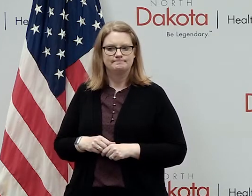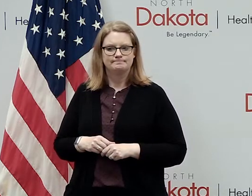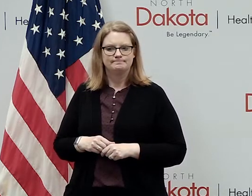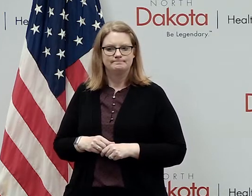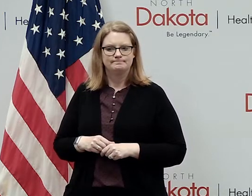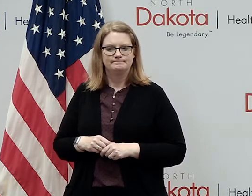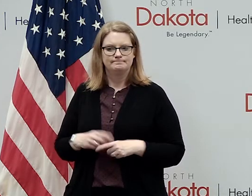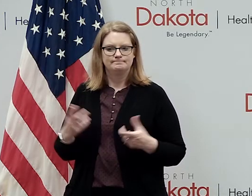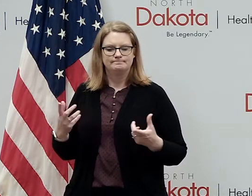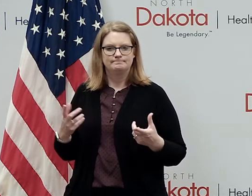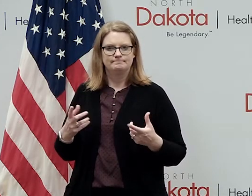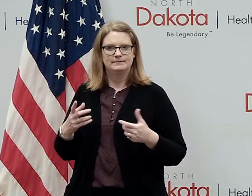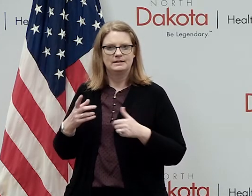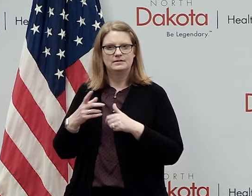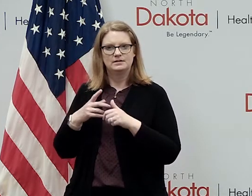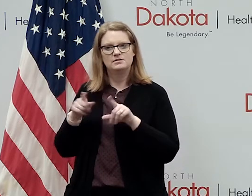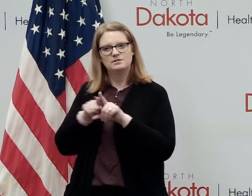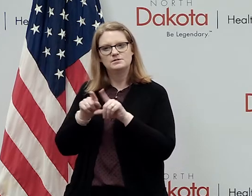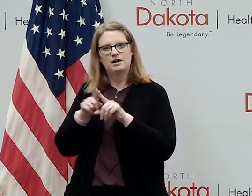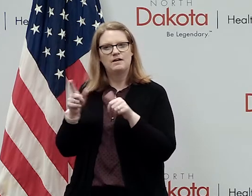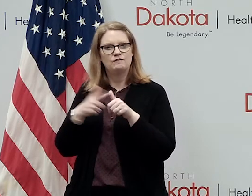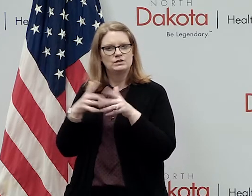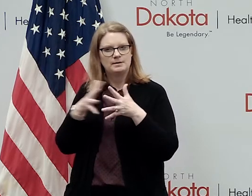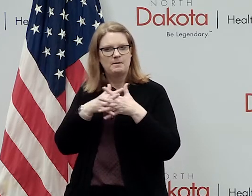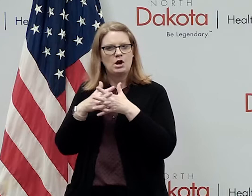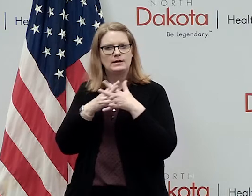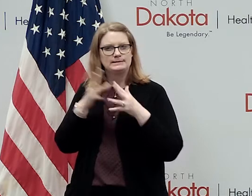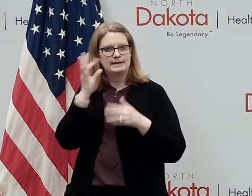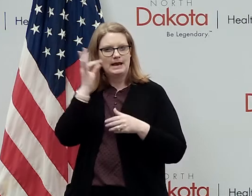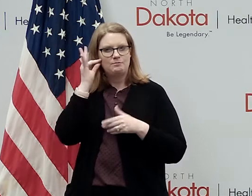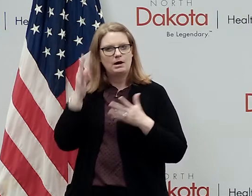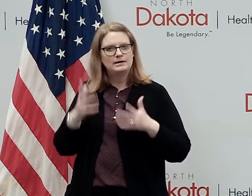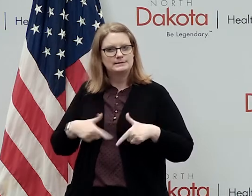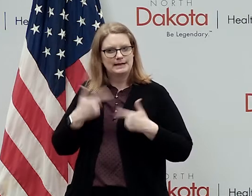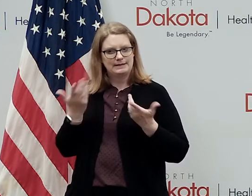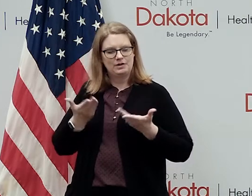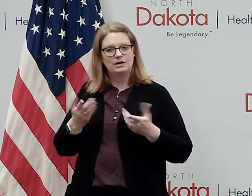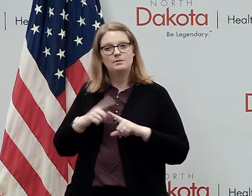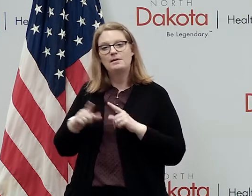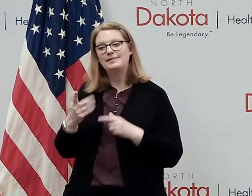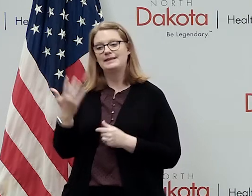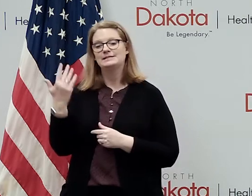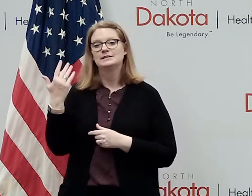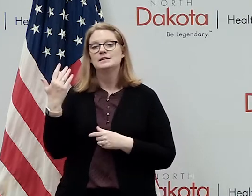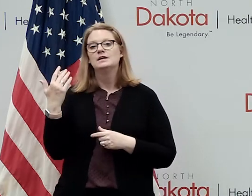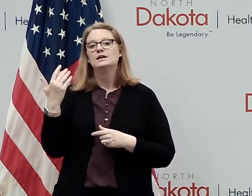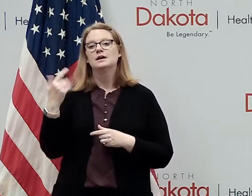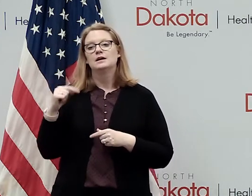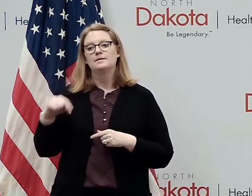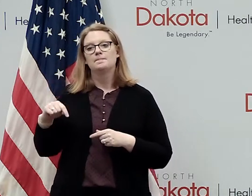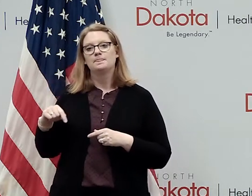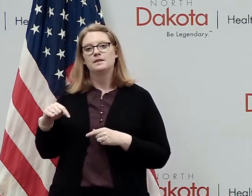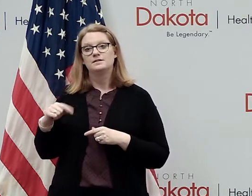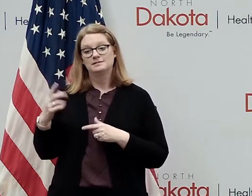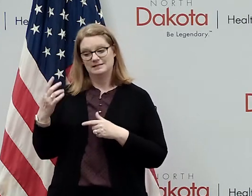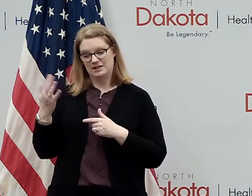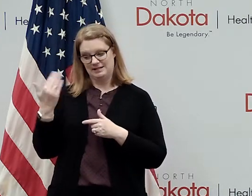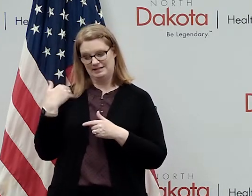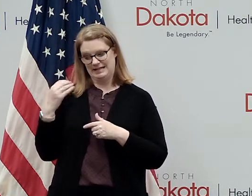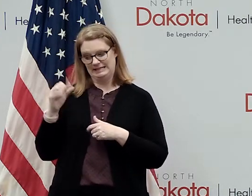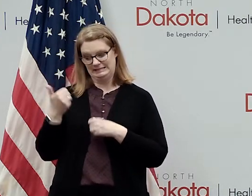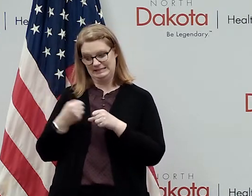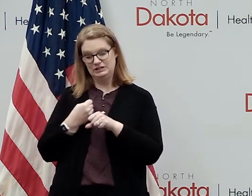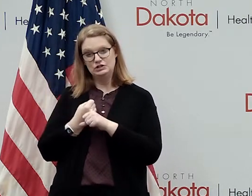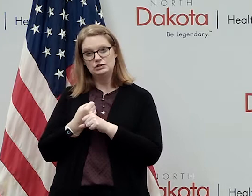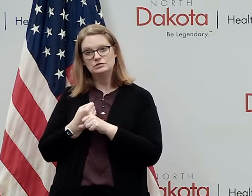our first Americans and Native Americans living here. But this last decade in North Dakota has seen a prosperity like